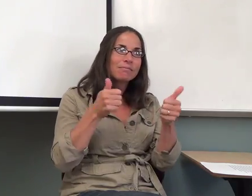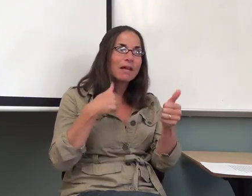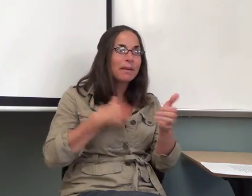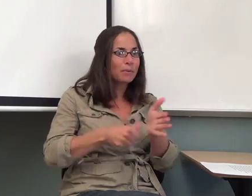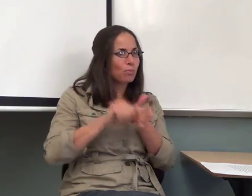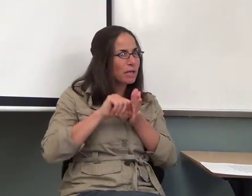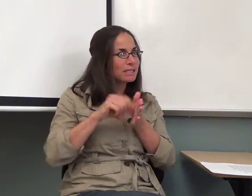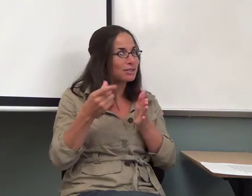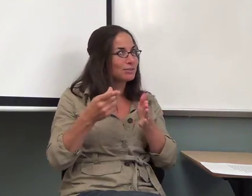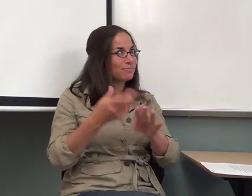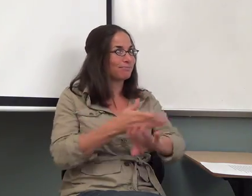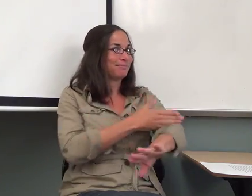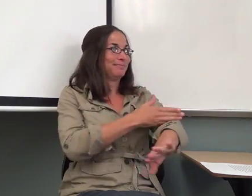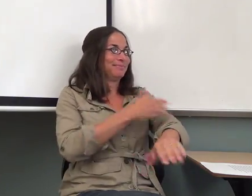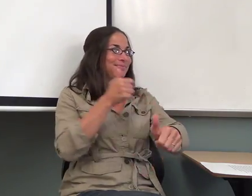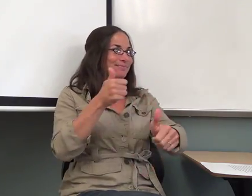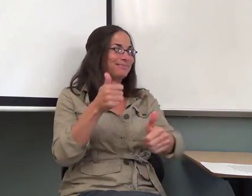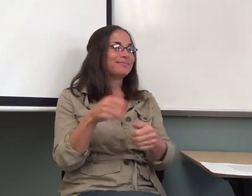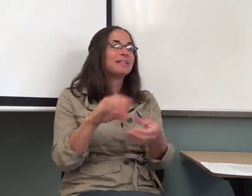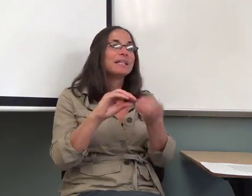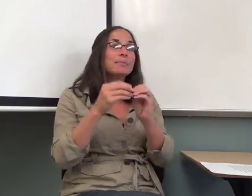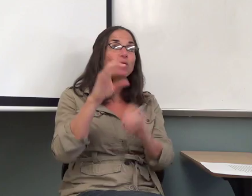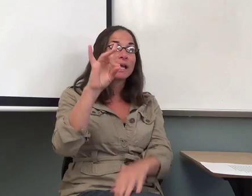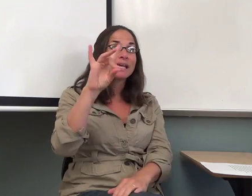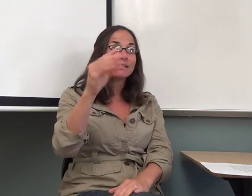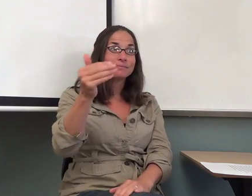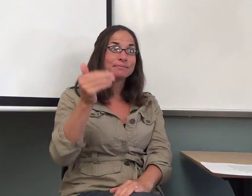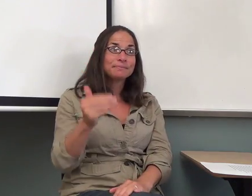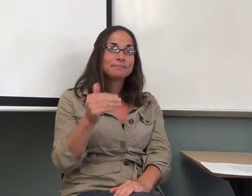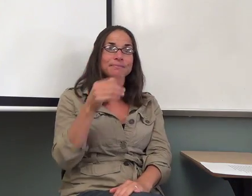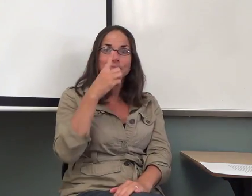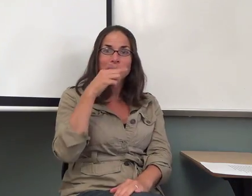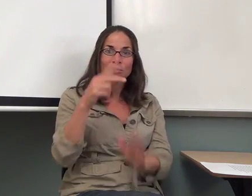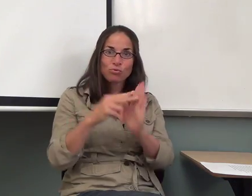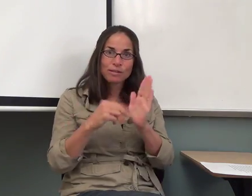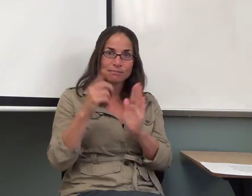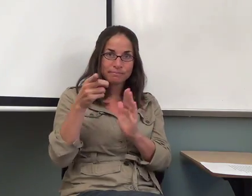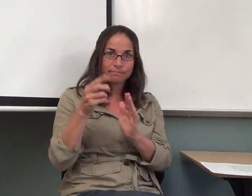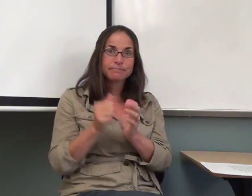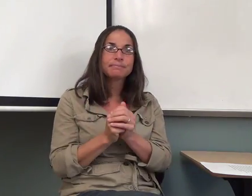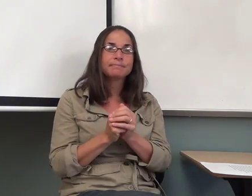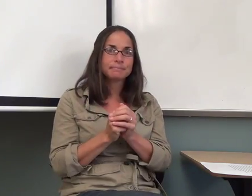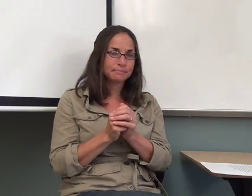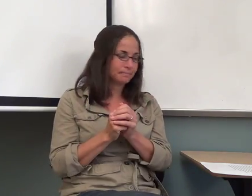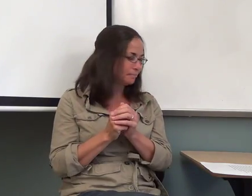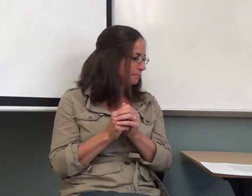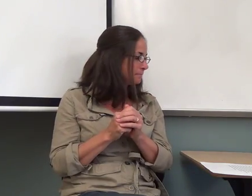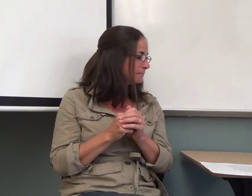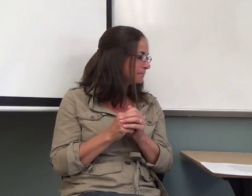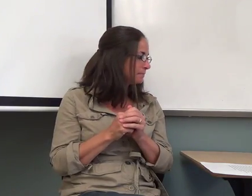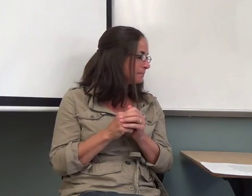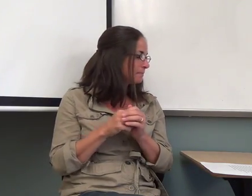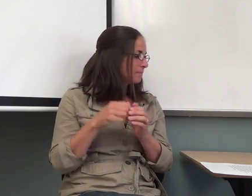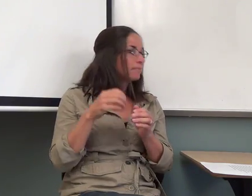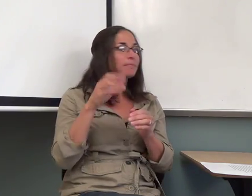How about number 8? I'll take a new reader, please. Go ahead. Thank you. In the 1990s, he created